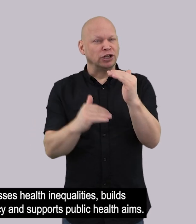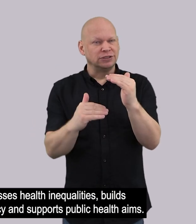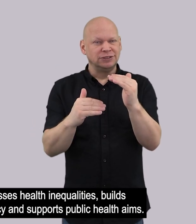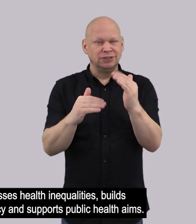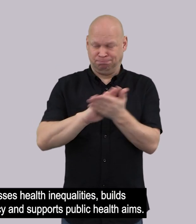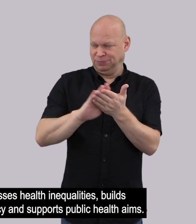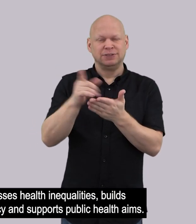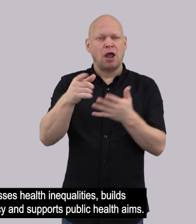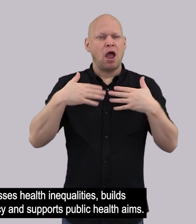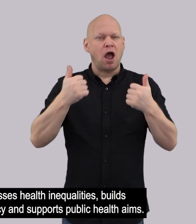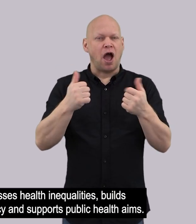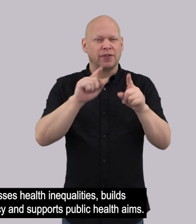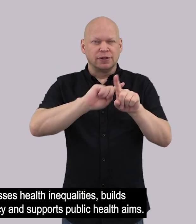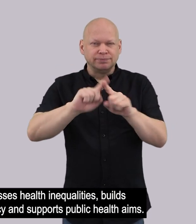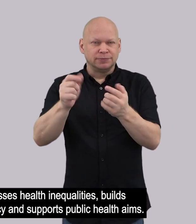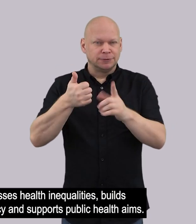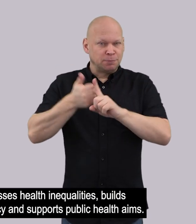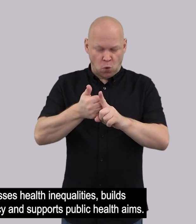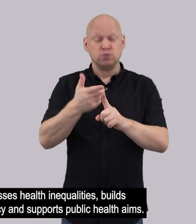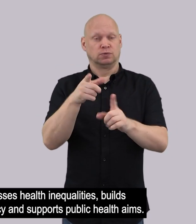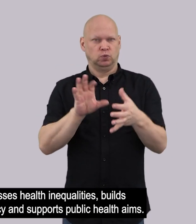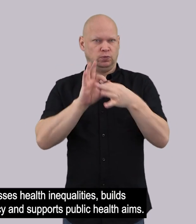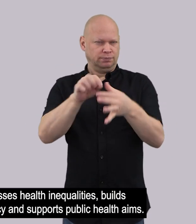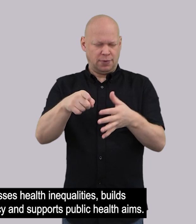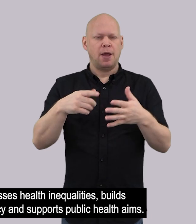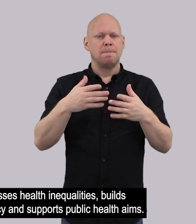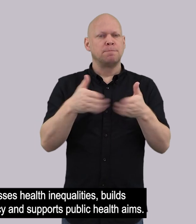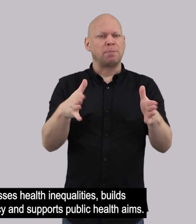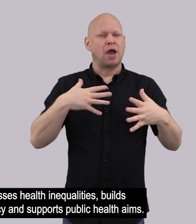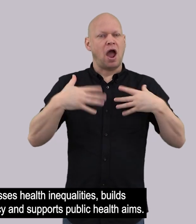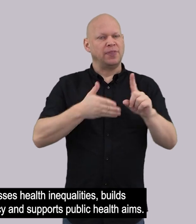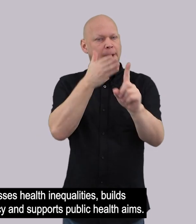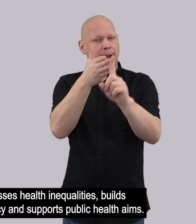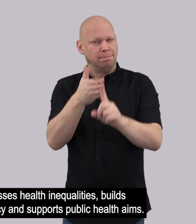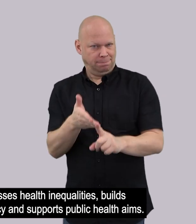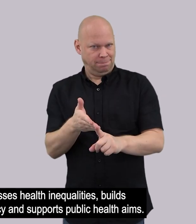It addresses health inequalities, builds health literacy, and supports public health aims.